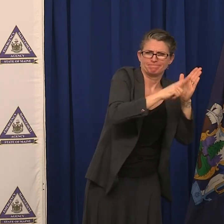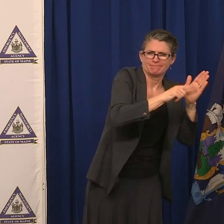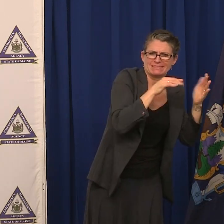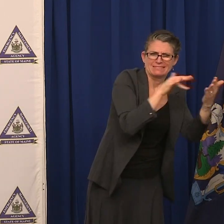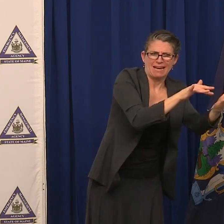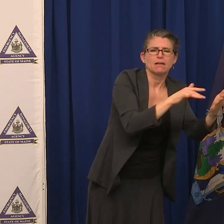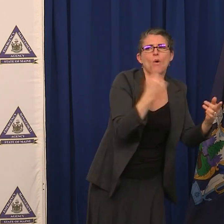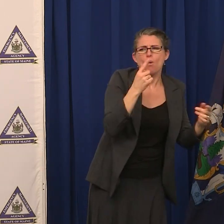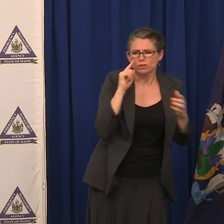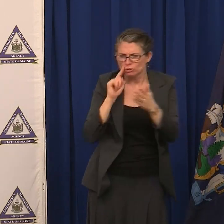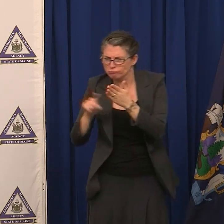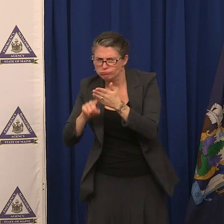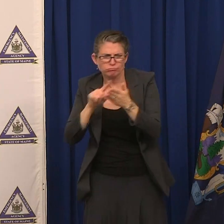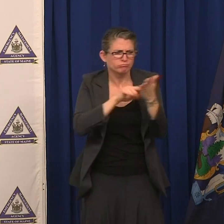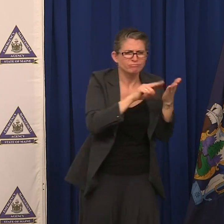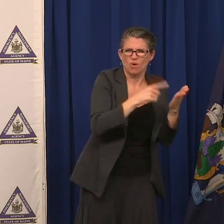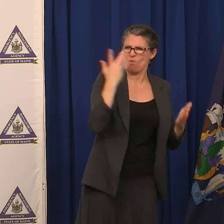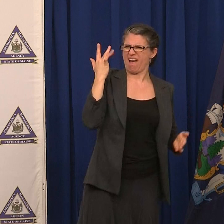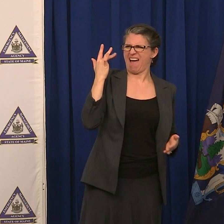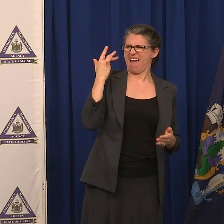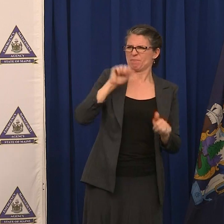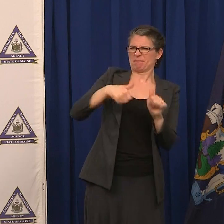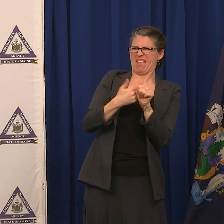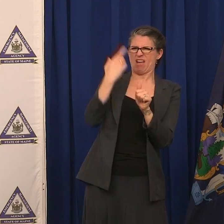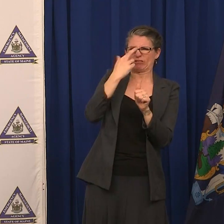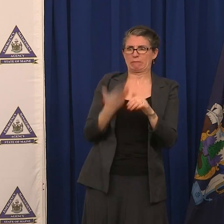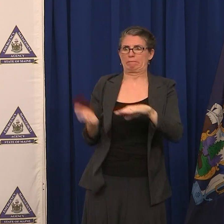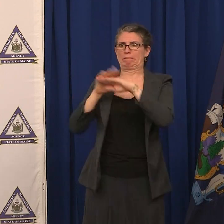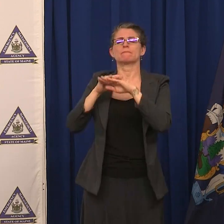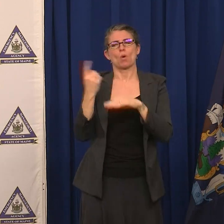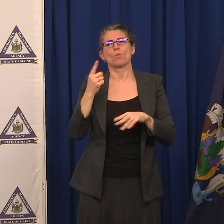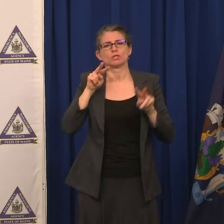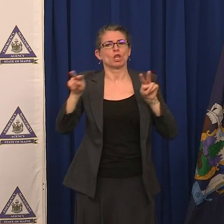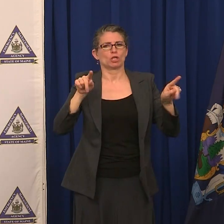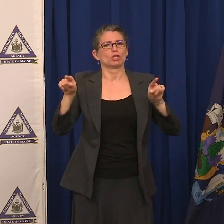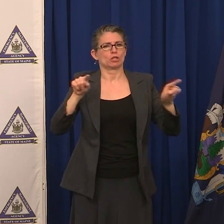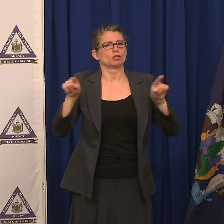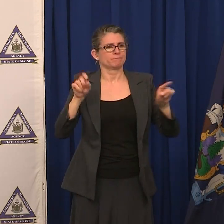Kind of a follow-up on that. More than 200 of the cases are from